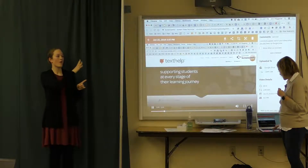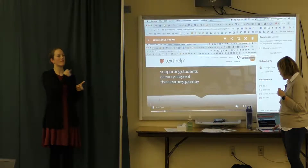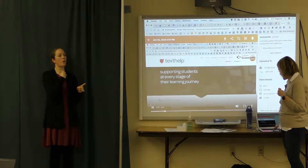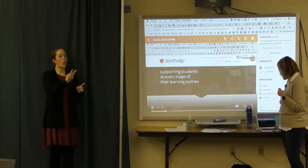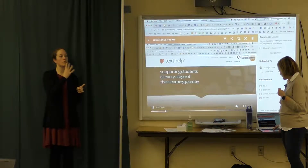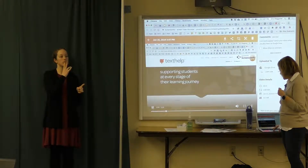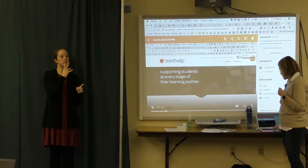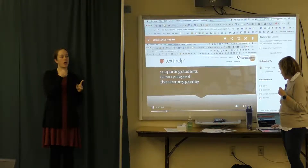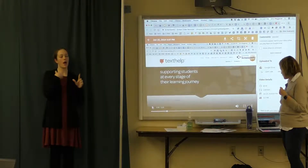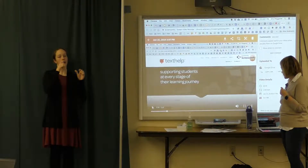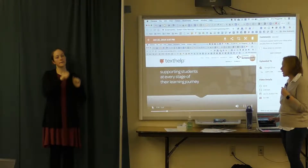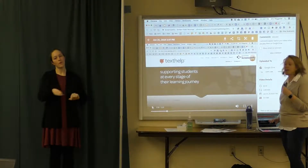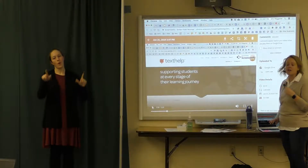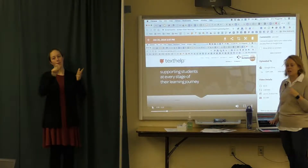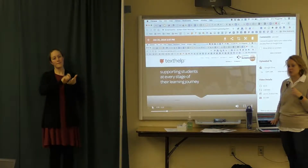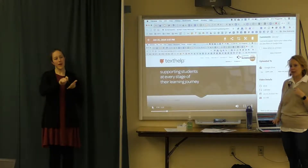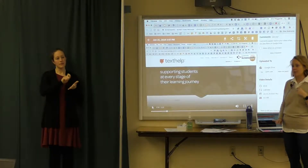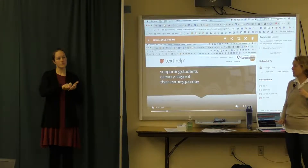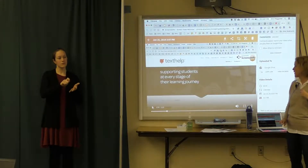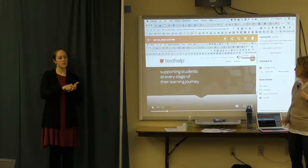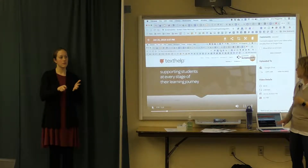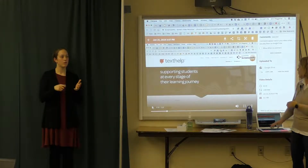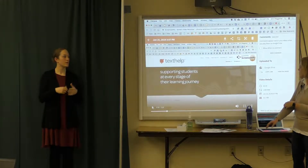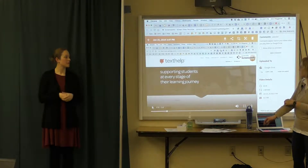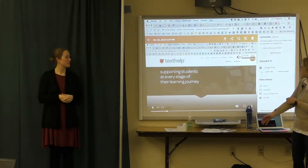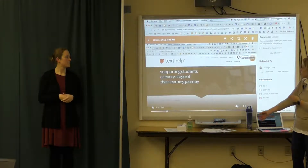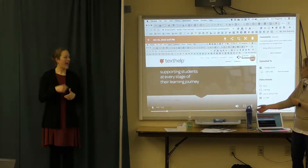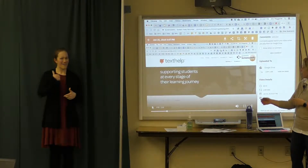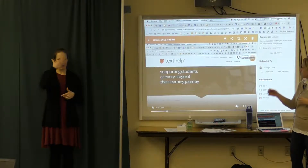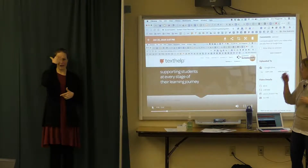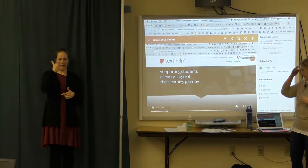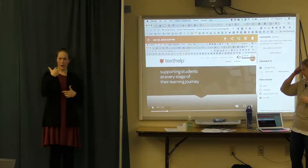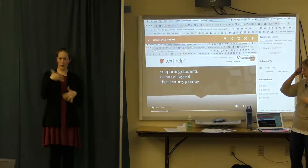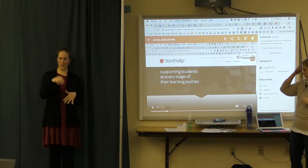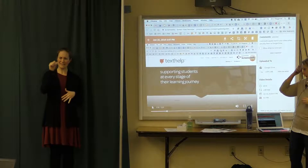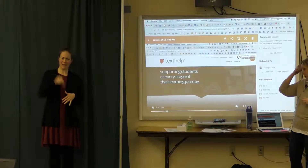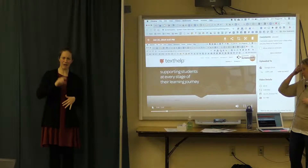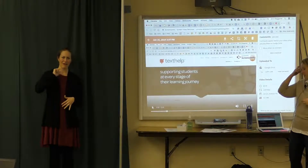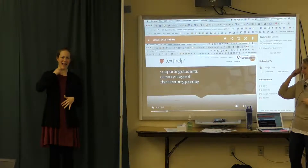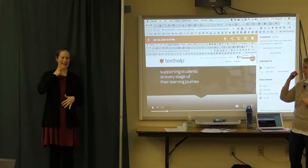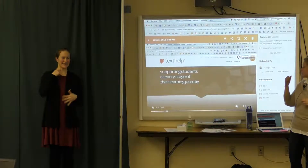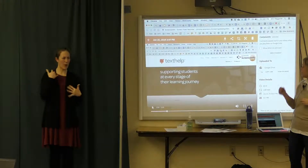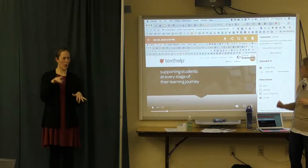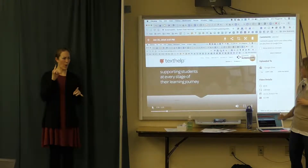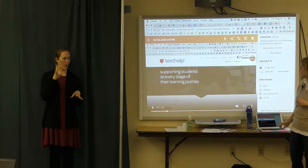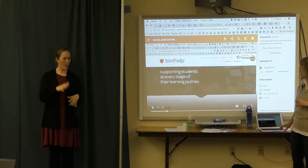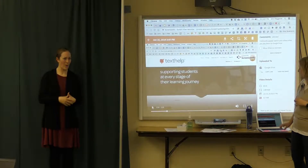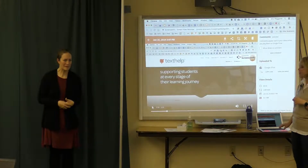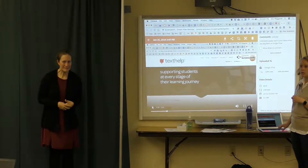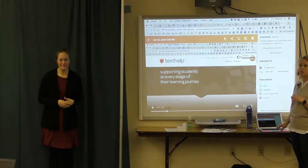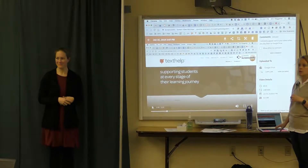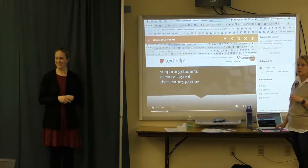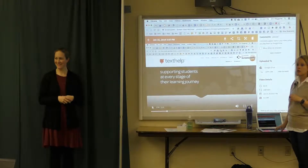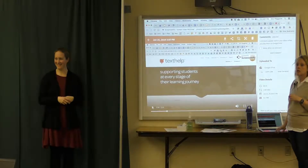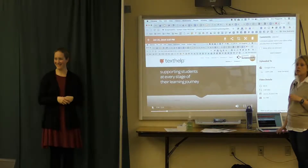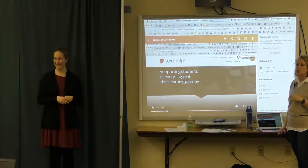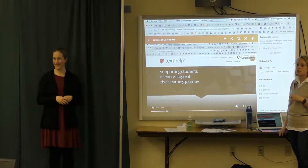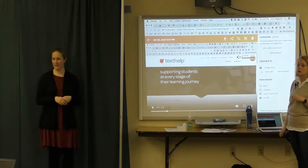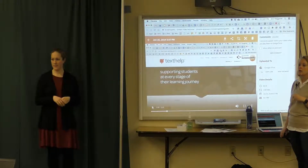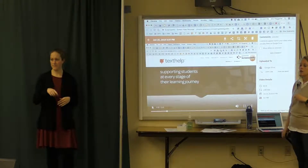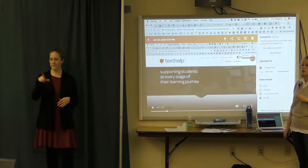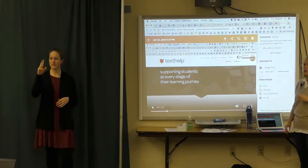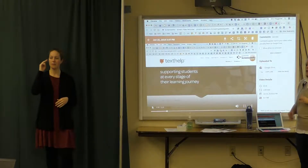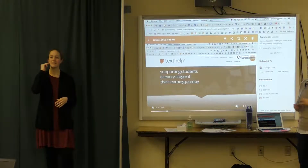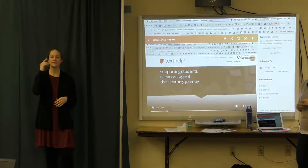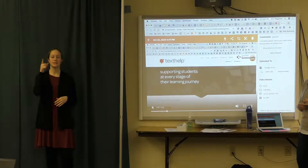this pencil. I always forget how country I am until I hear my own voice. Sorry. I grew up in the 606. And So. just to reinforce it, because they didn't